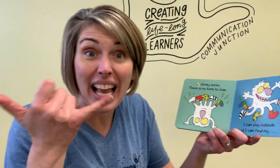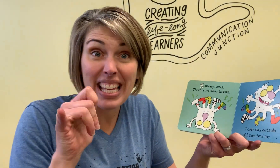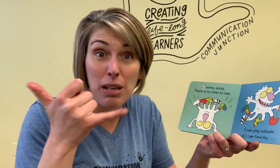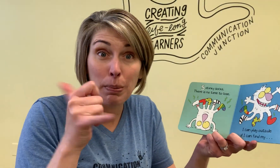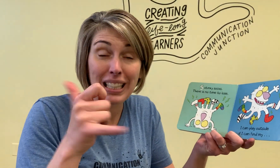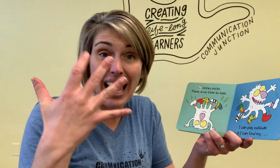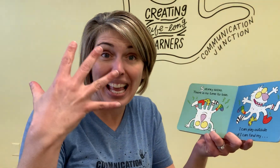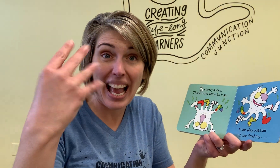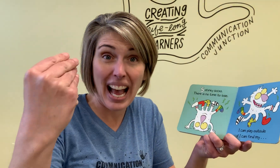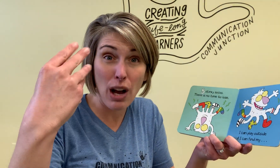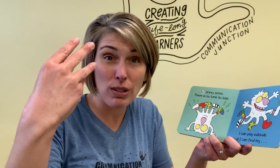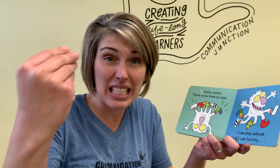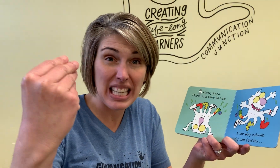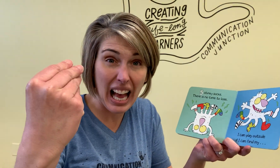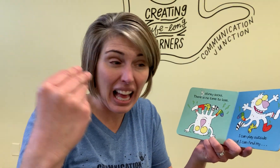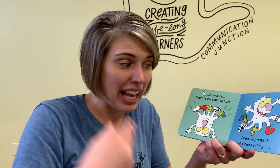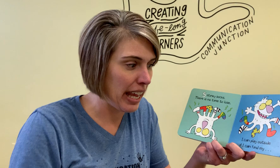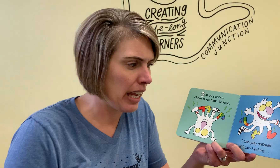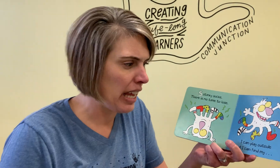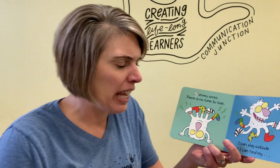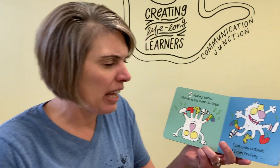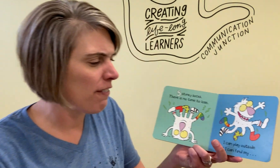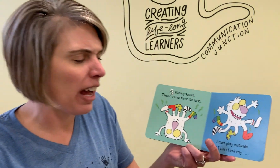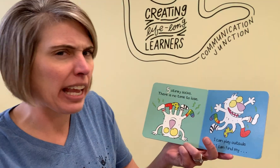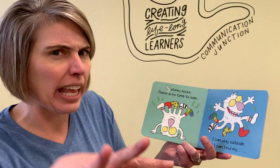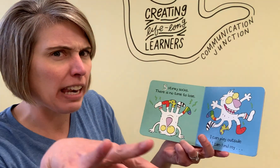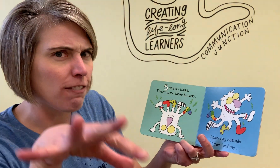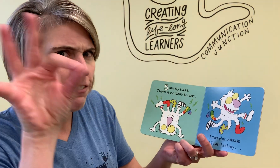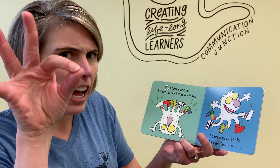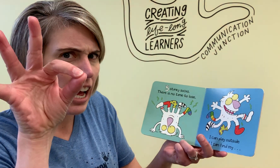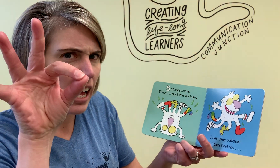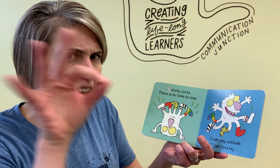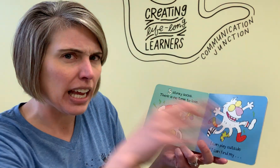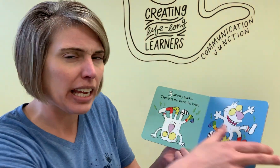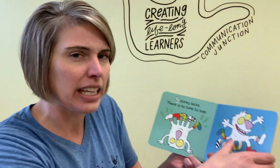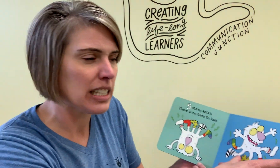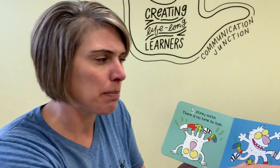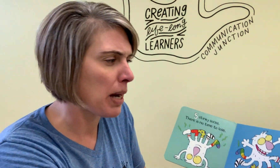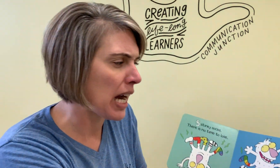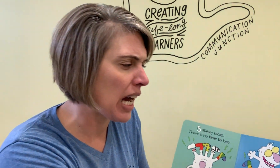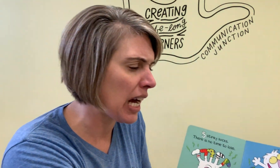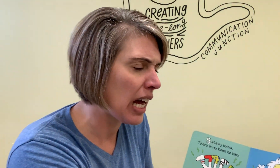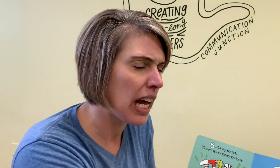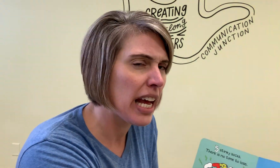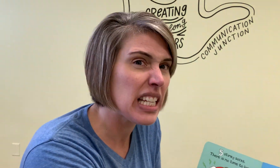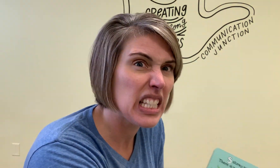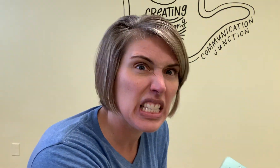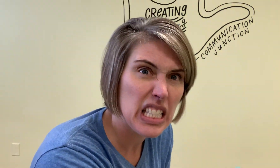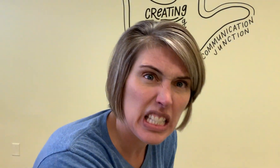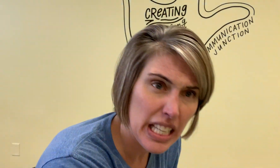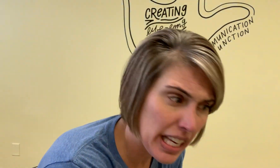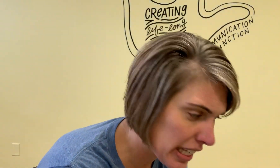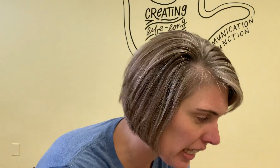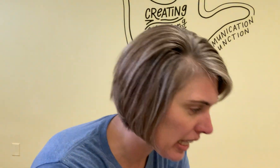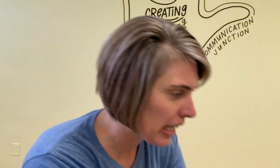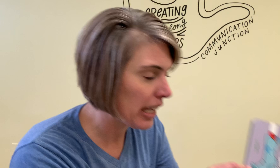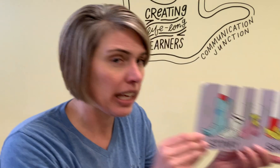can play outside if I can find my